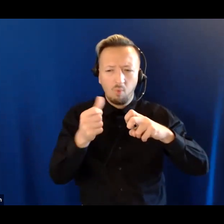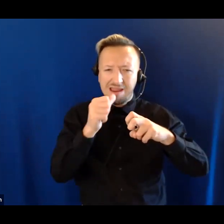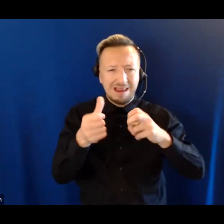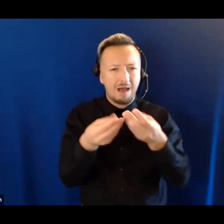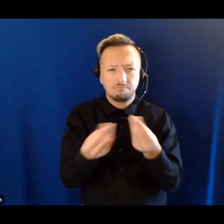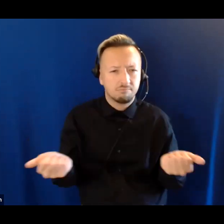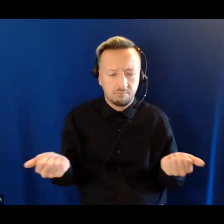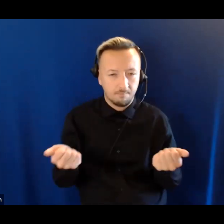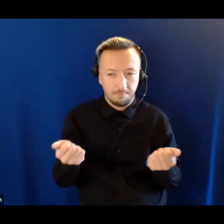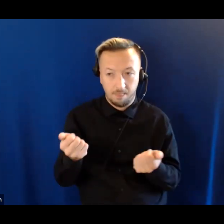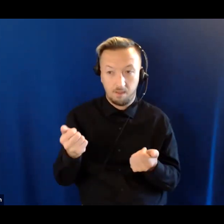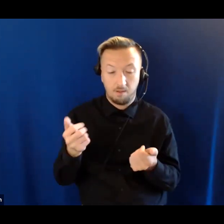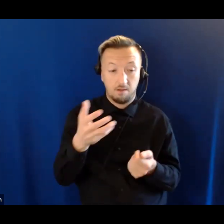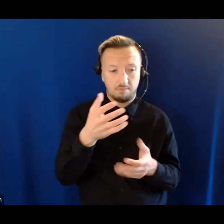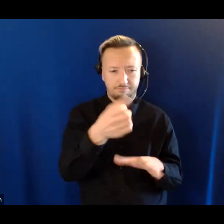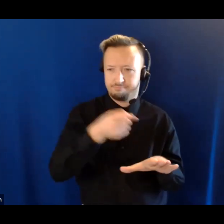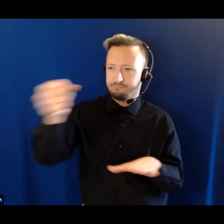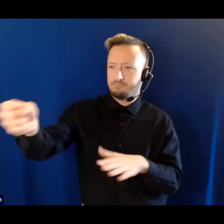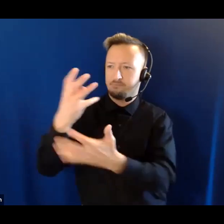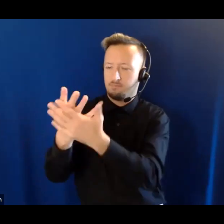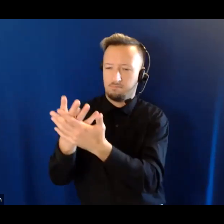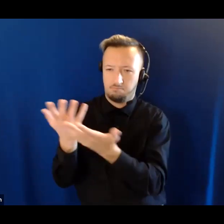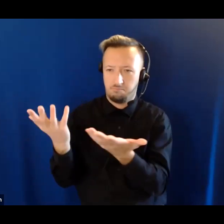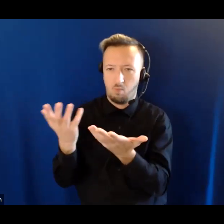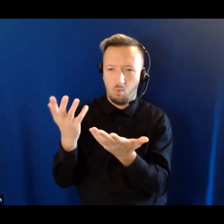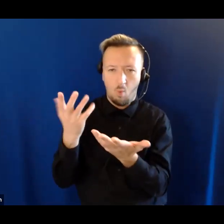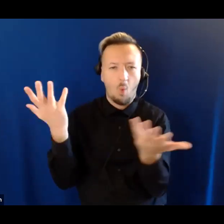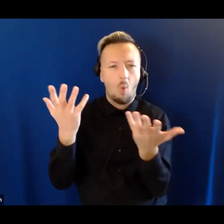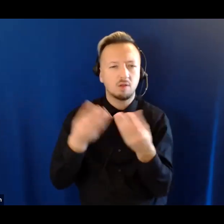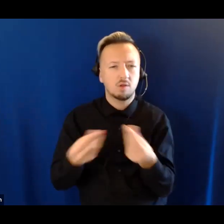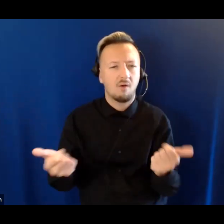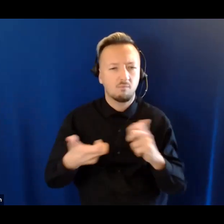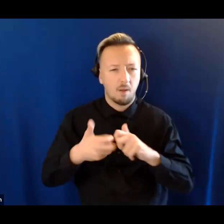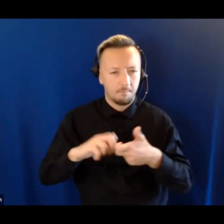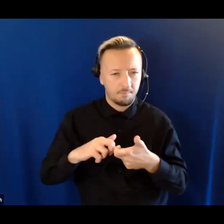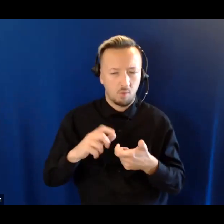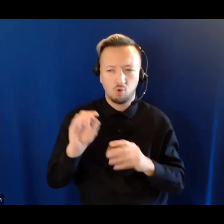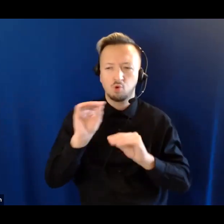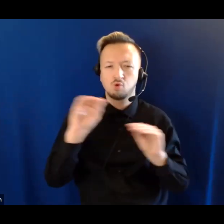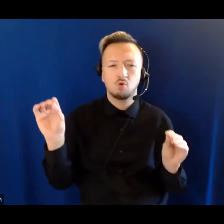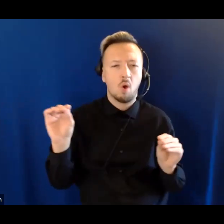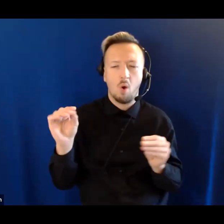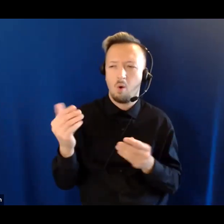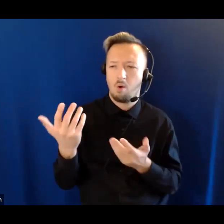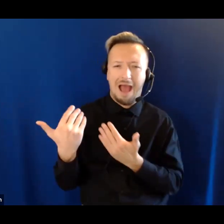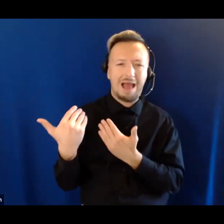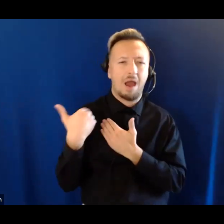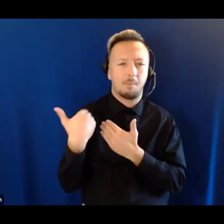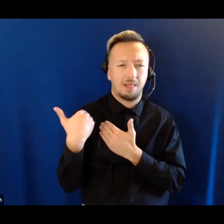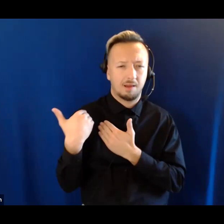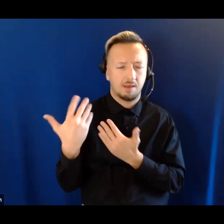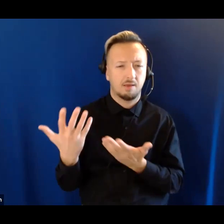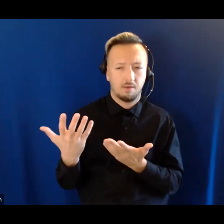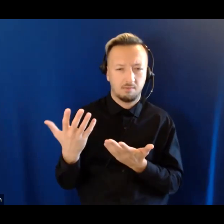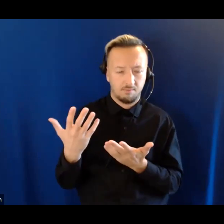community. Prisons and jails don't do anything to insert accountability into our communities at all.